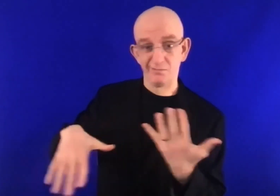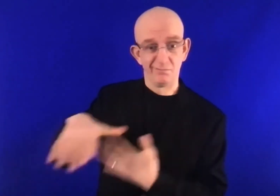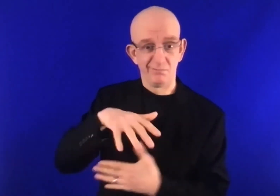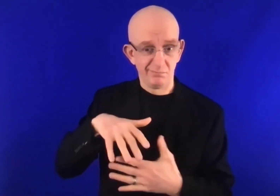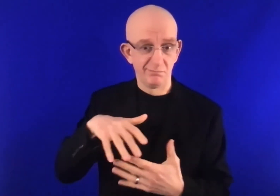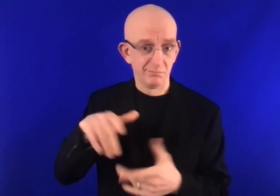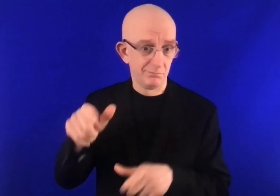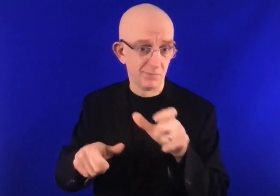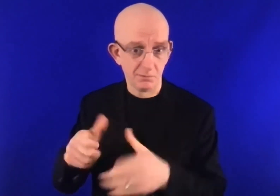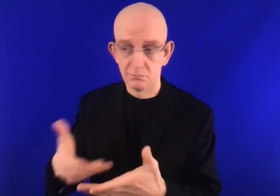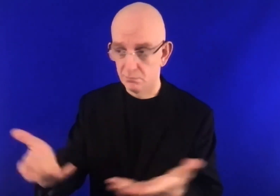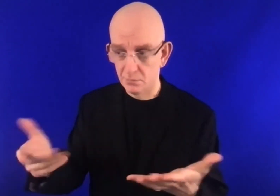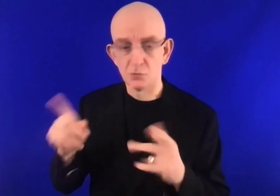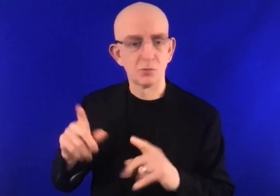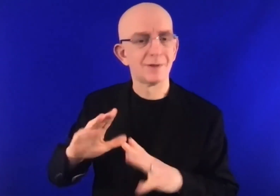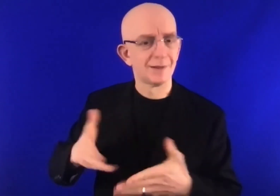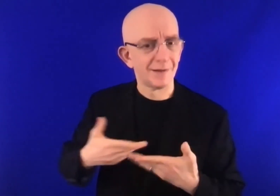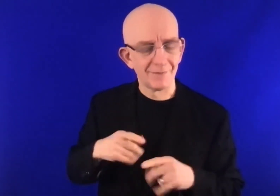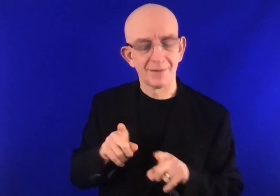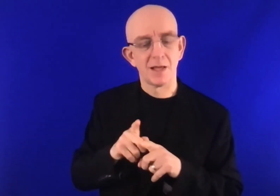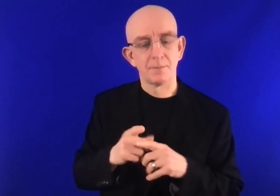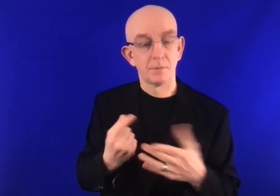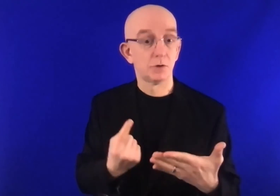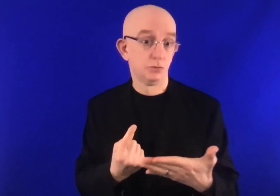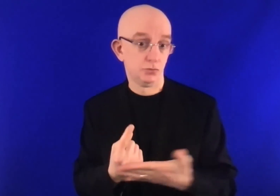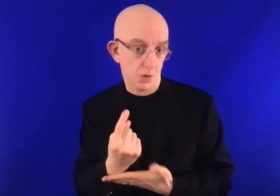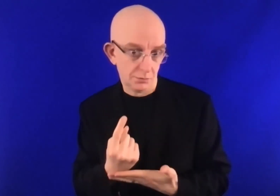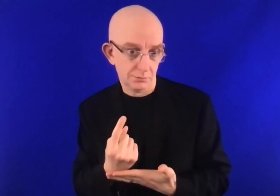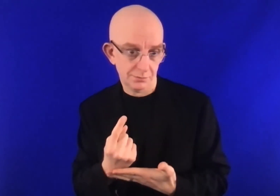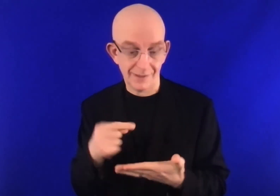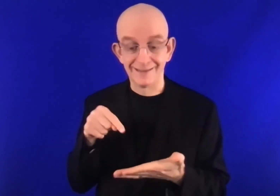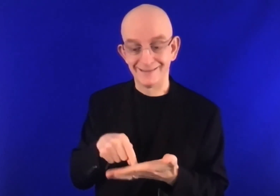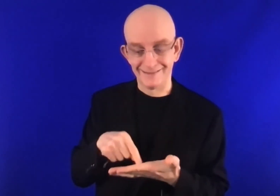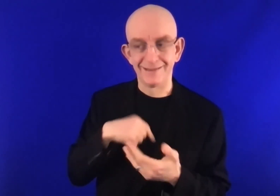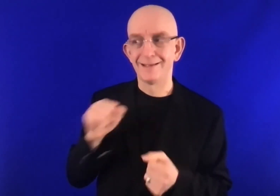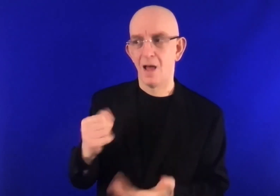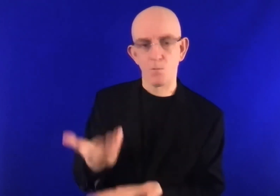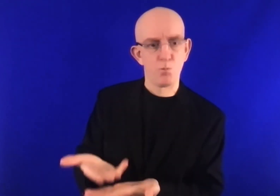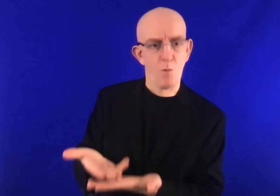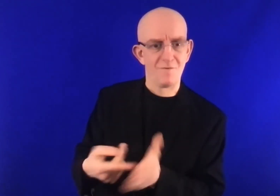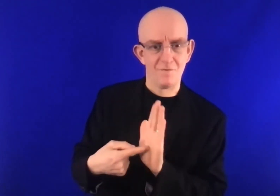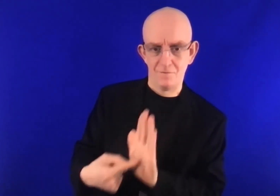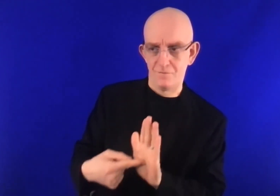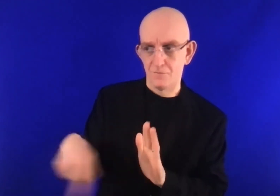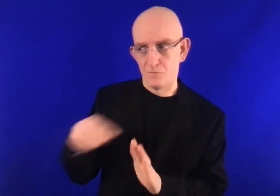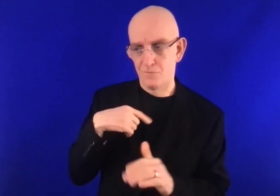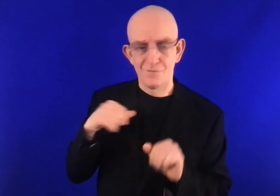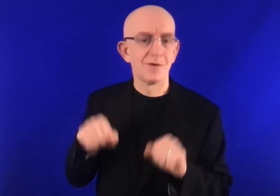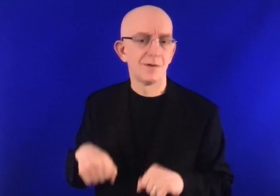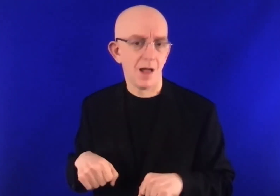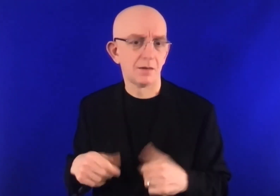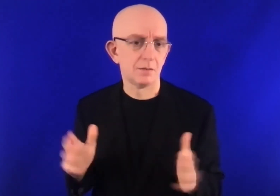can prove to them that we are capable and we can be independent like